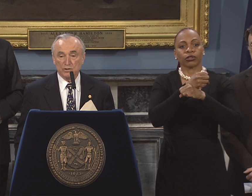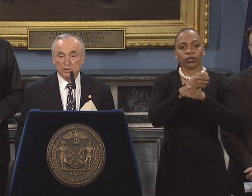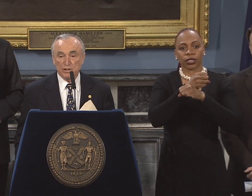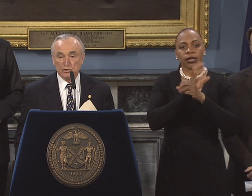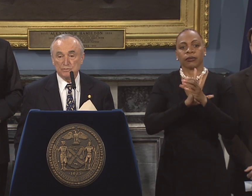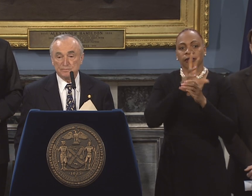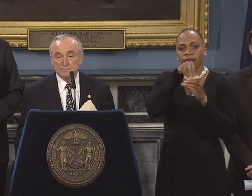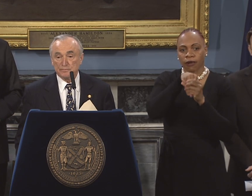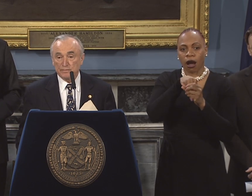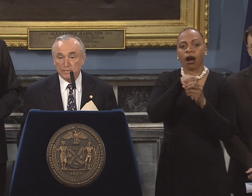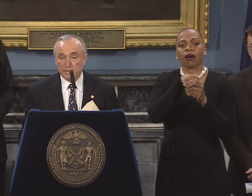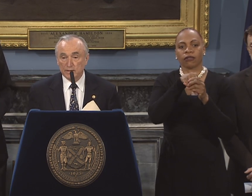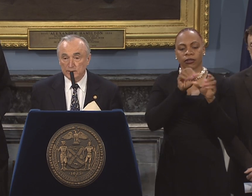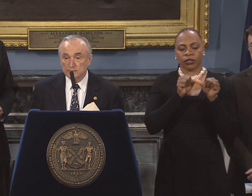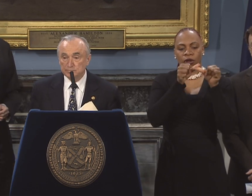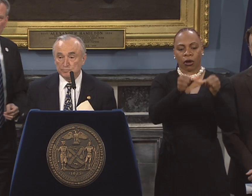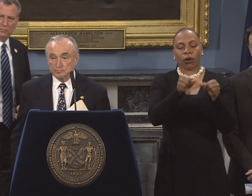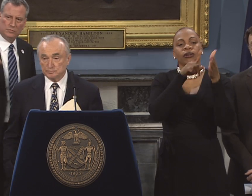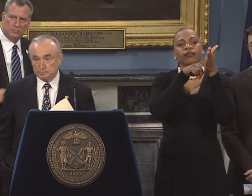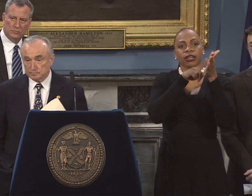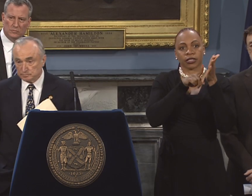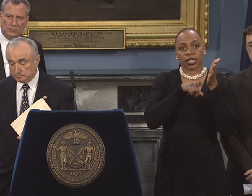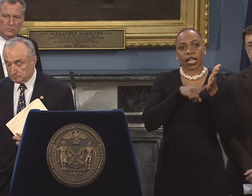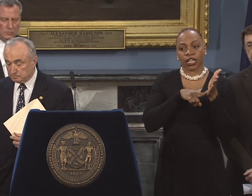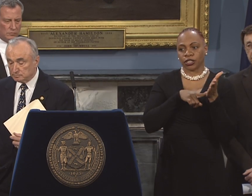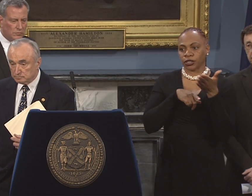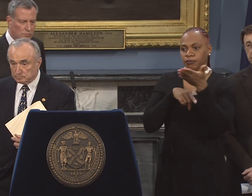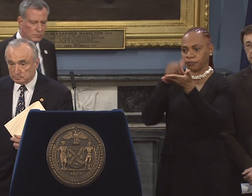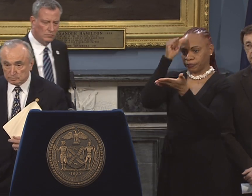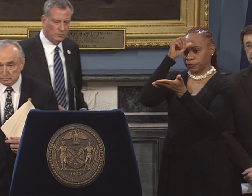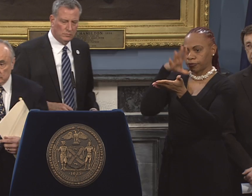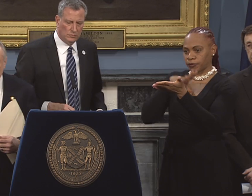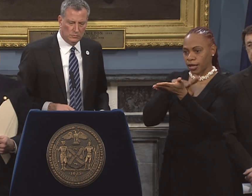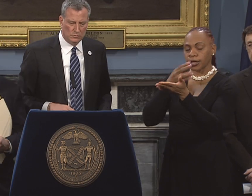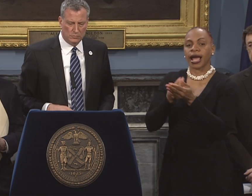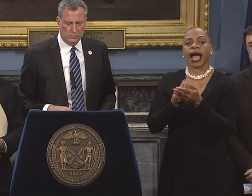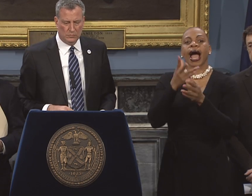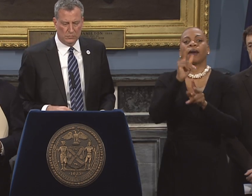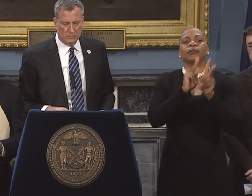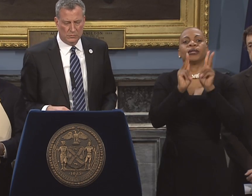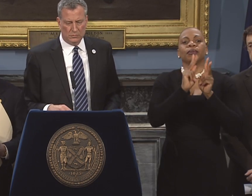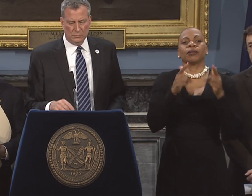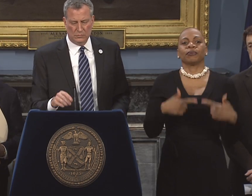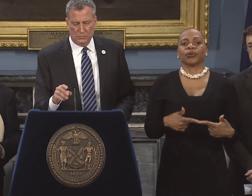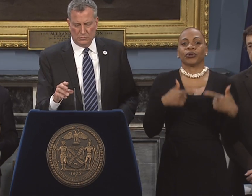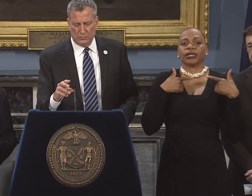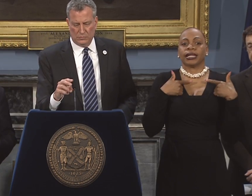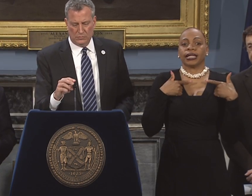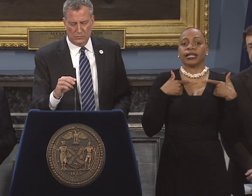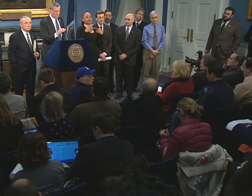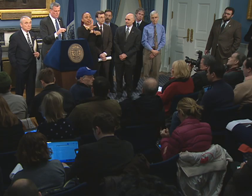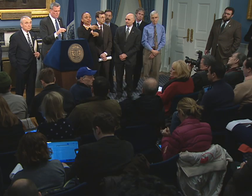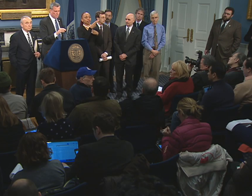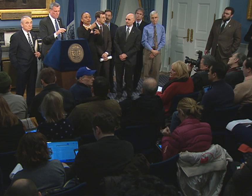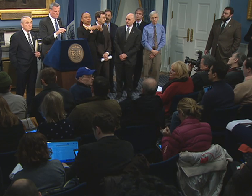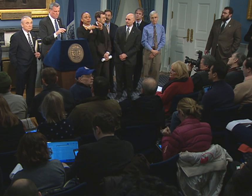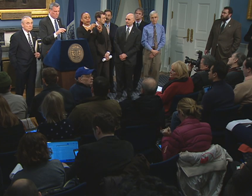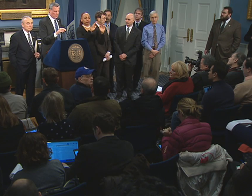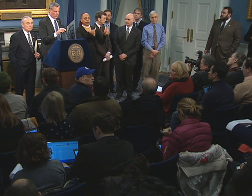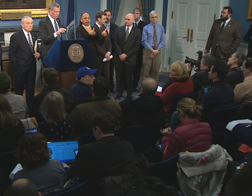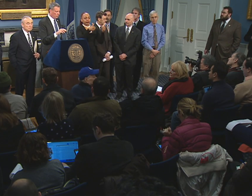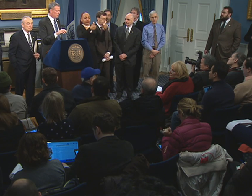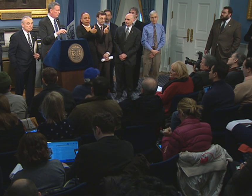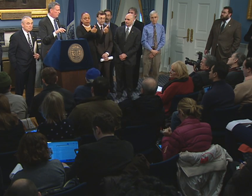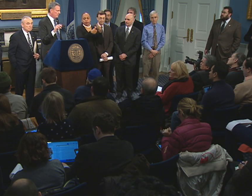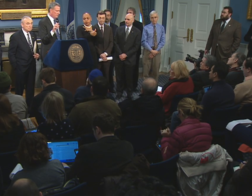ongoing investigation. Yep. How many people actually lived in those two buildings? We know there were 15 units, but we know the actual residents of that building?